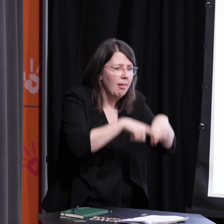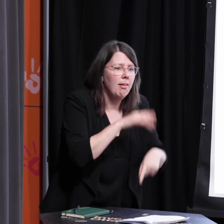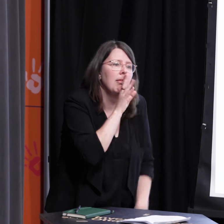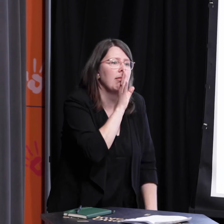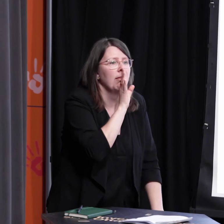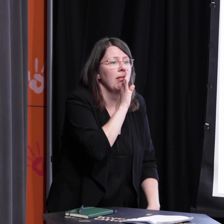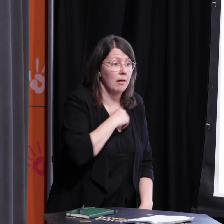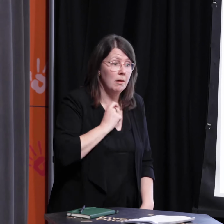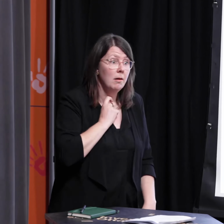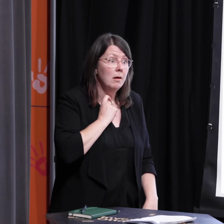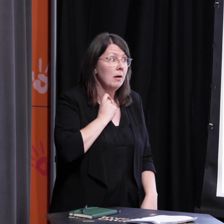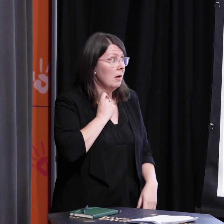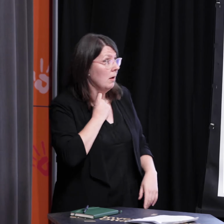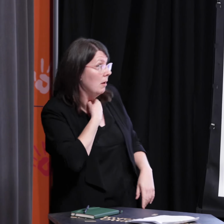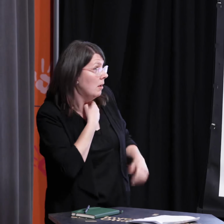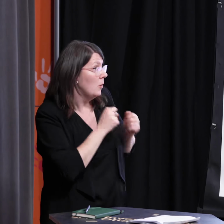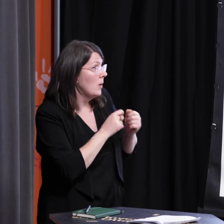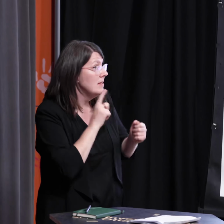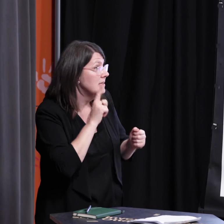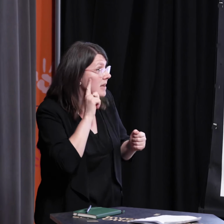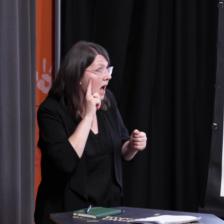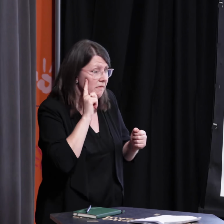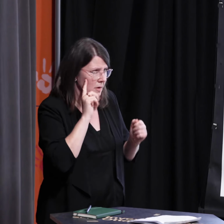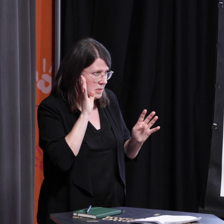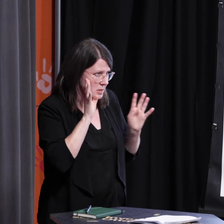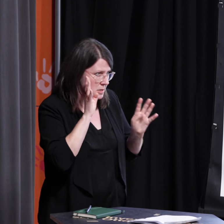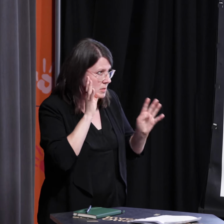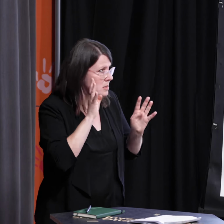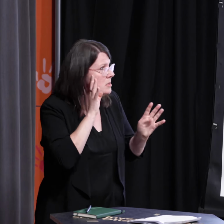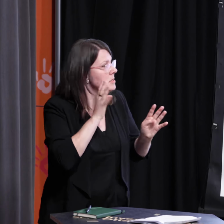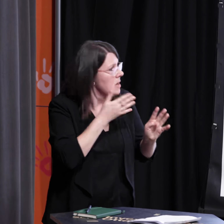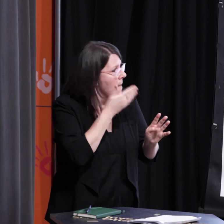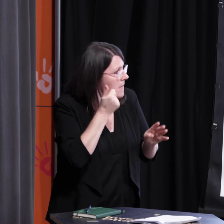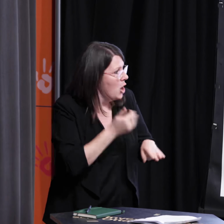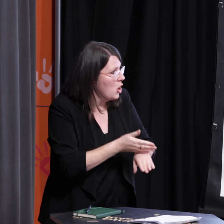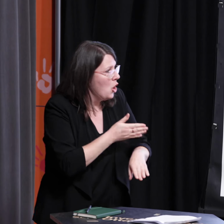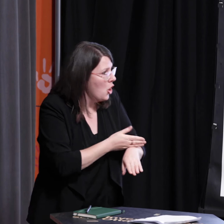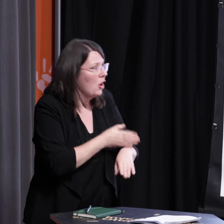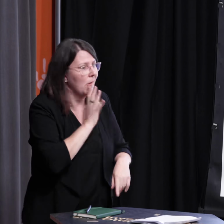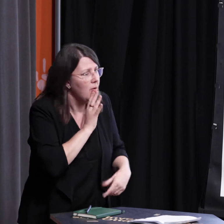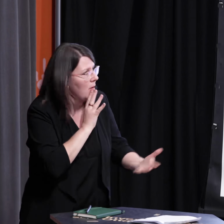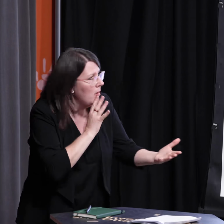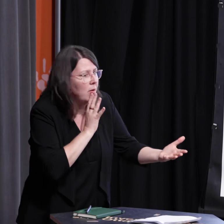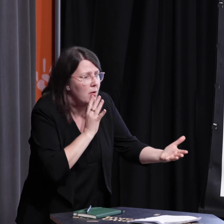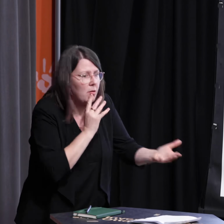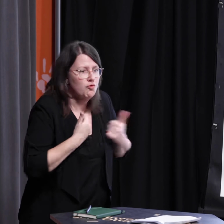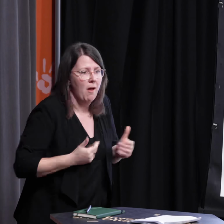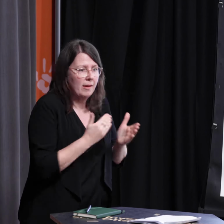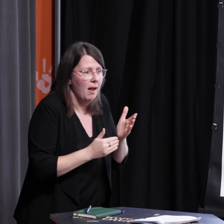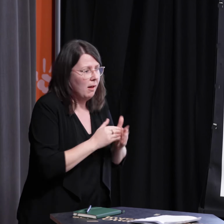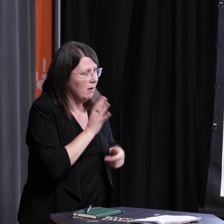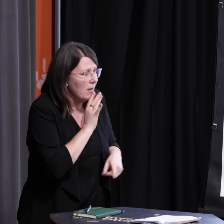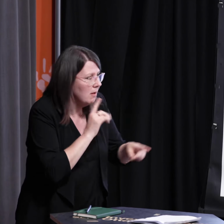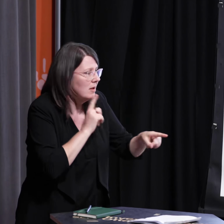moments. Use other things to communicate through than voice if